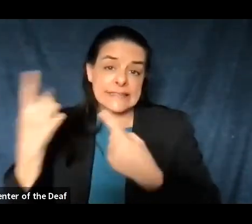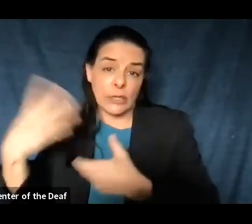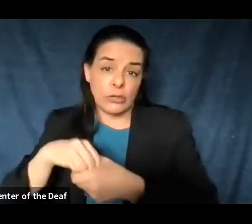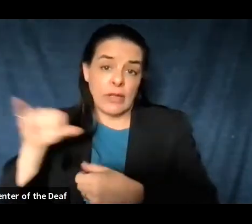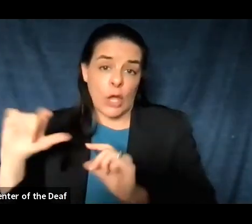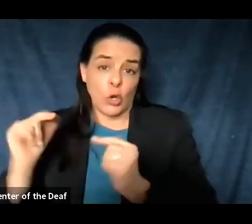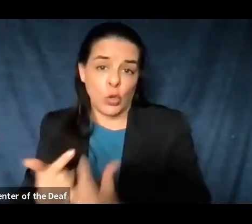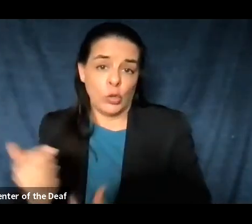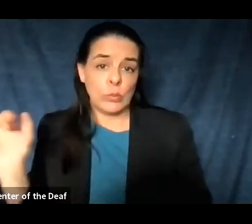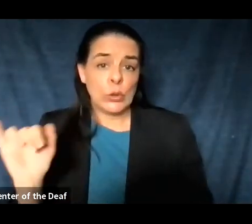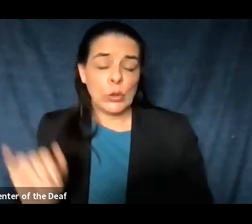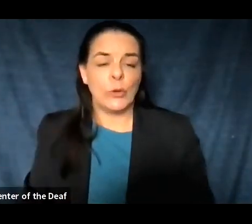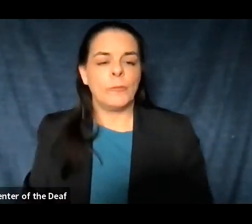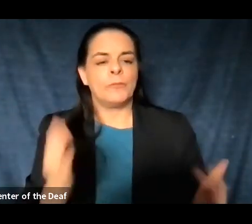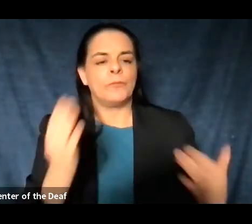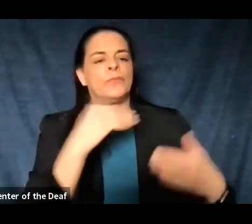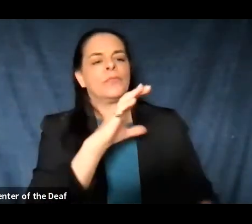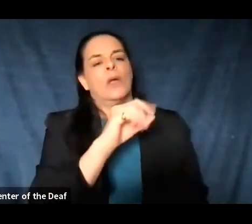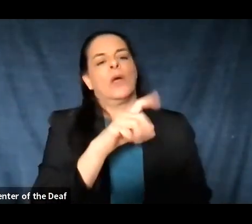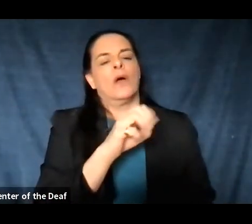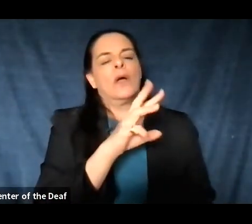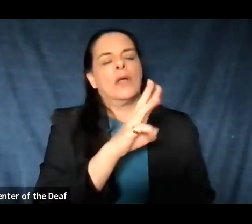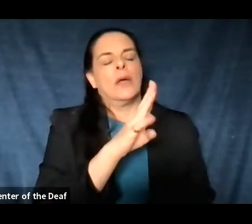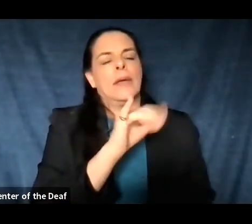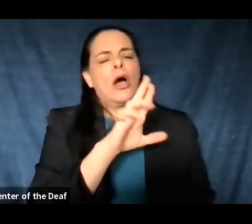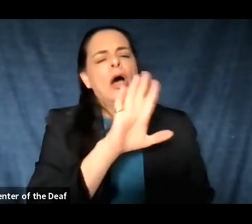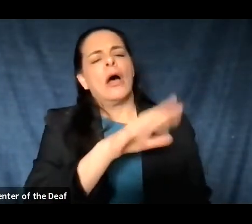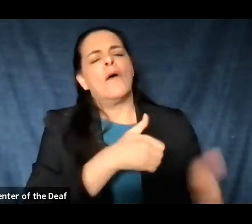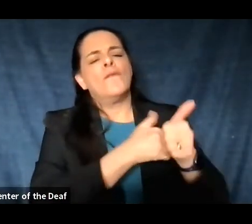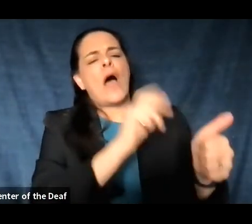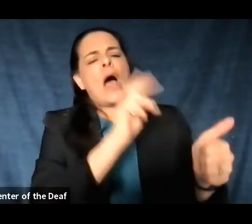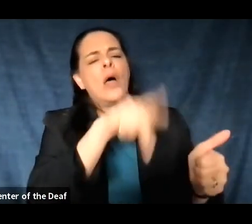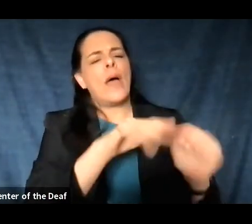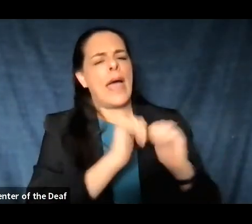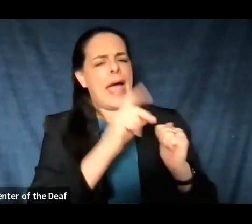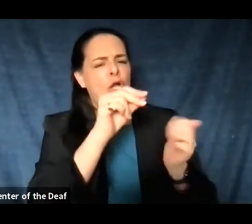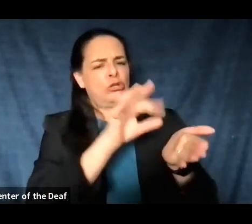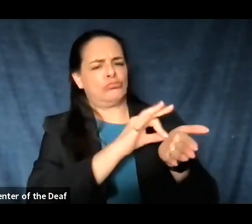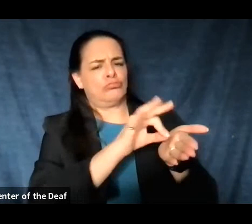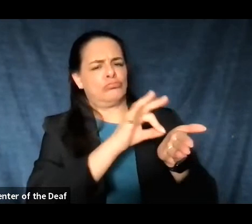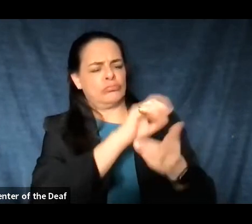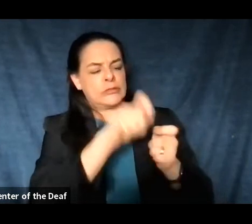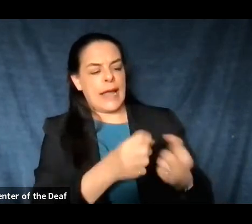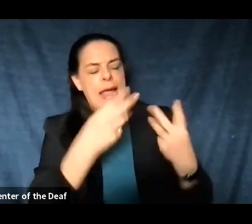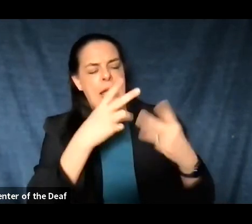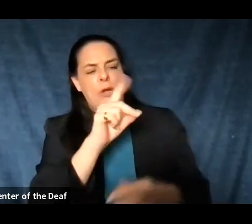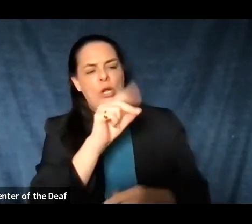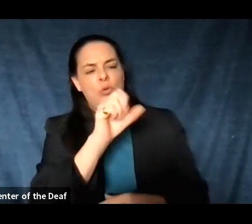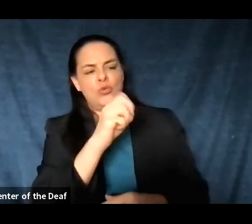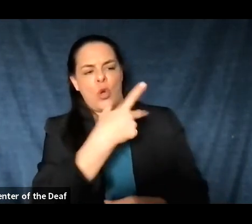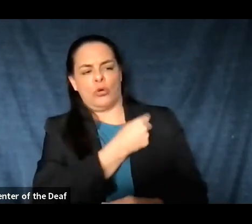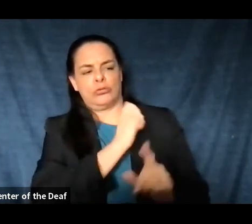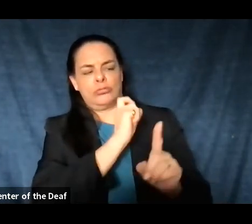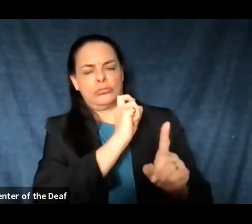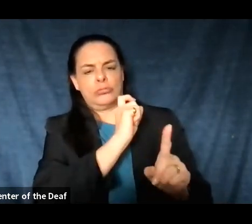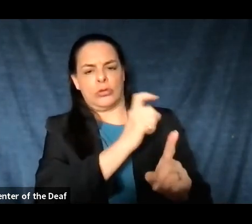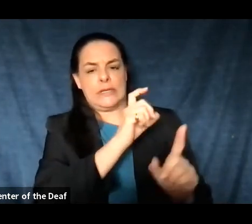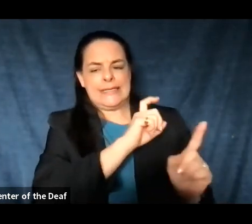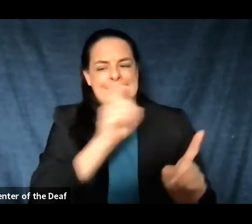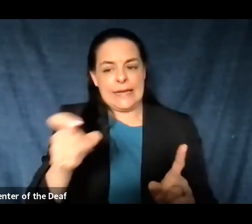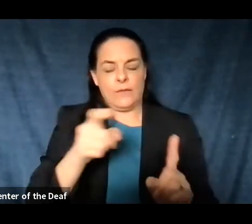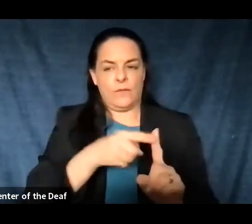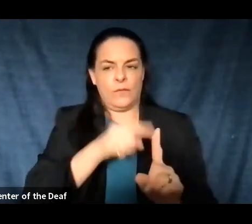From Cole with WBIR, a follow-up to his previous question, how do you track exactly how many doses are directed to